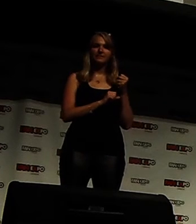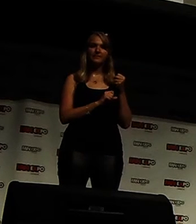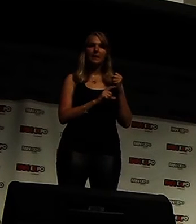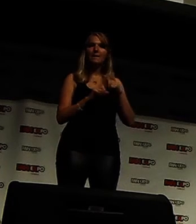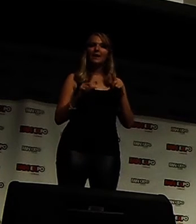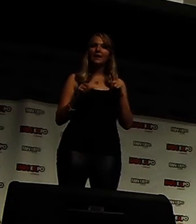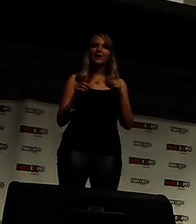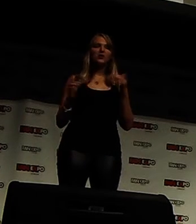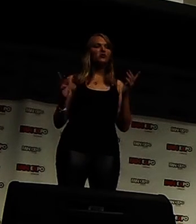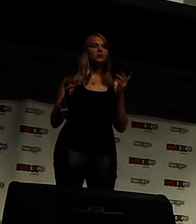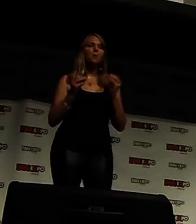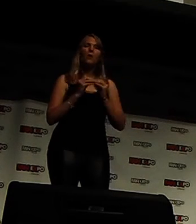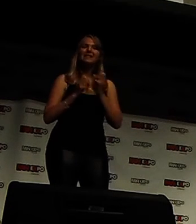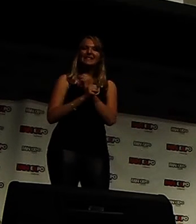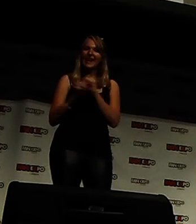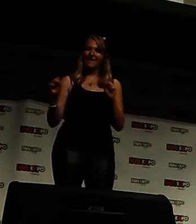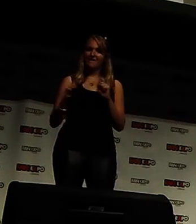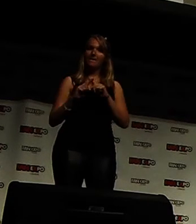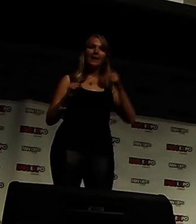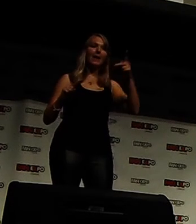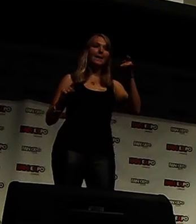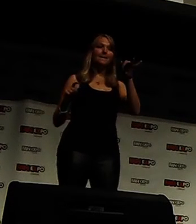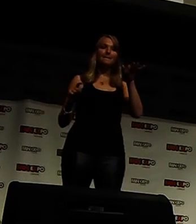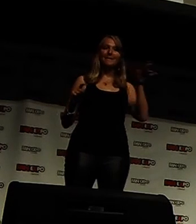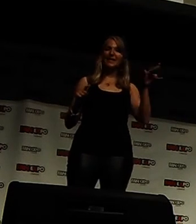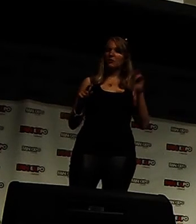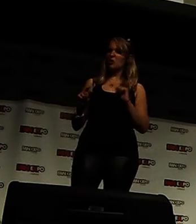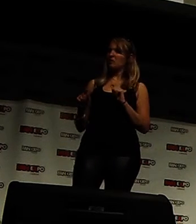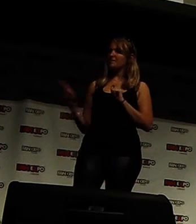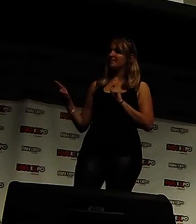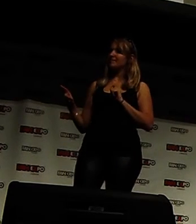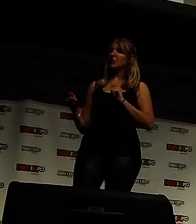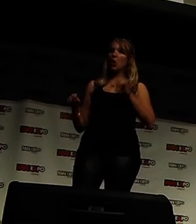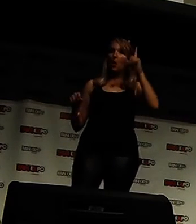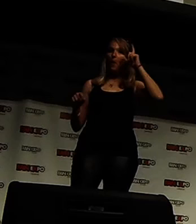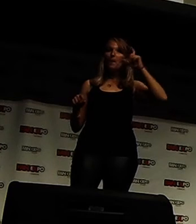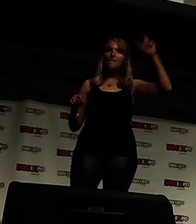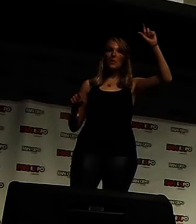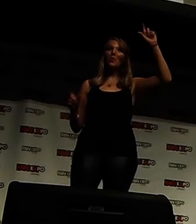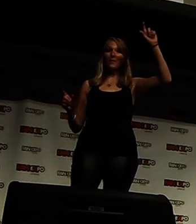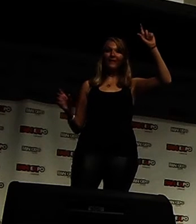safe with him, whereas Peter's doctor, he will not, you know, he will take her to the moon and he will leave her